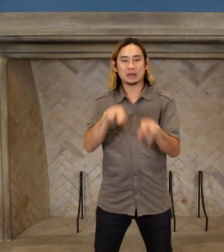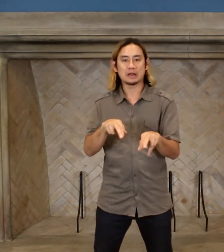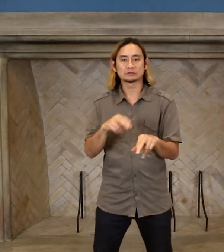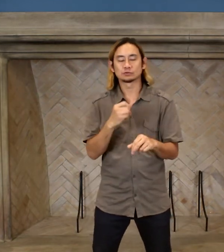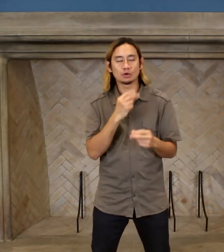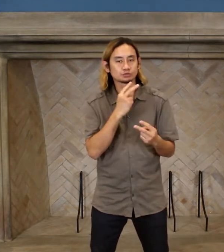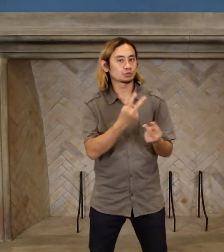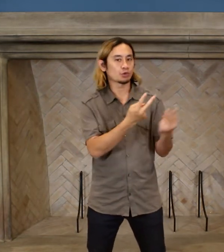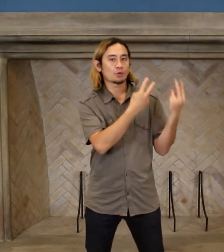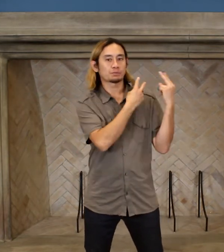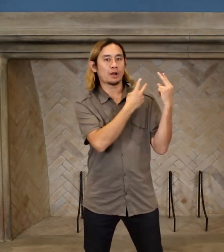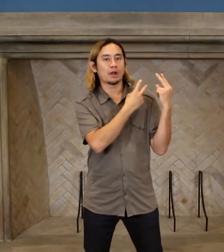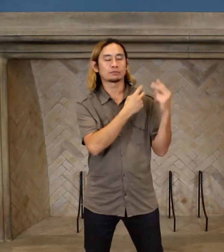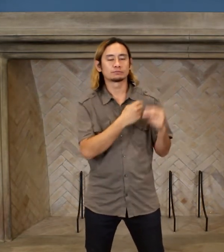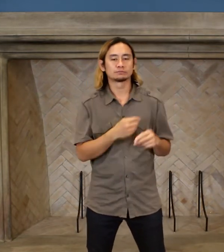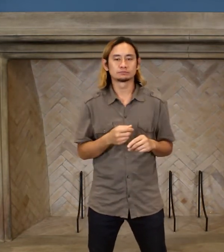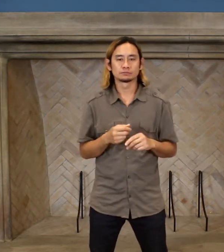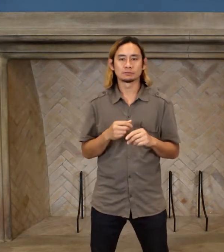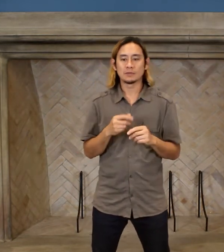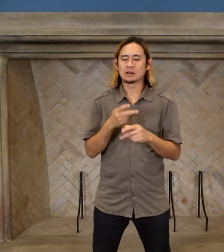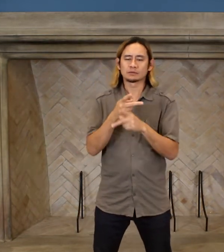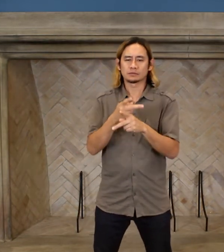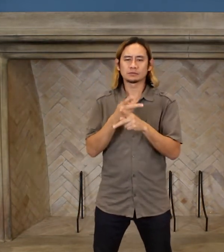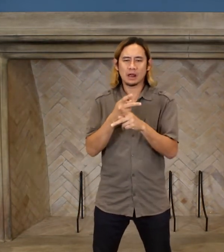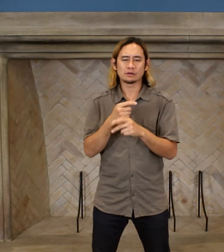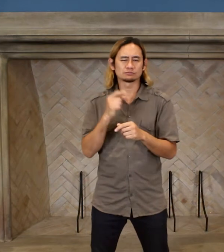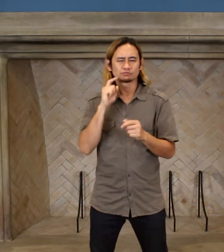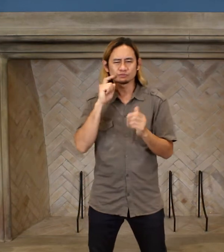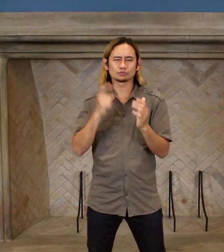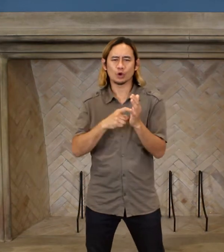And she noticed that I didn't respond. I didn't stop and look back.